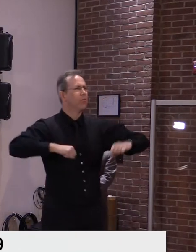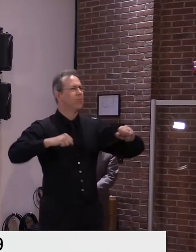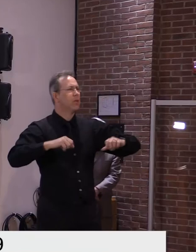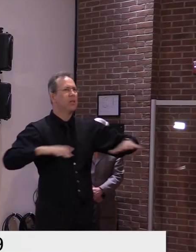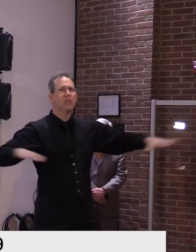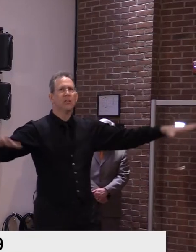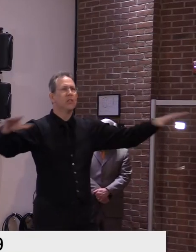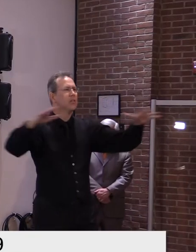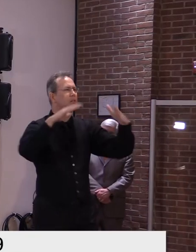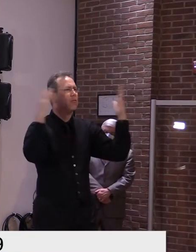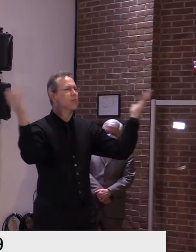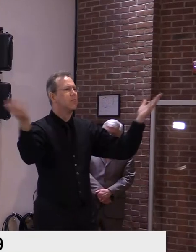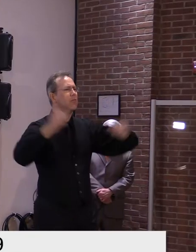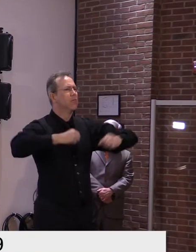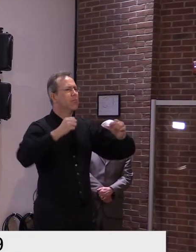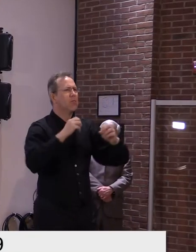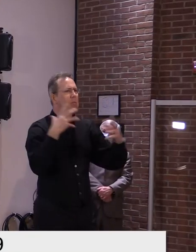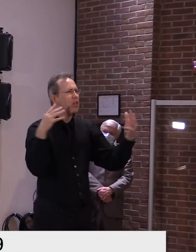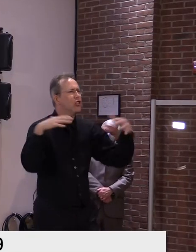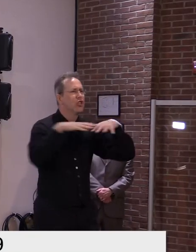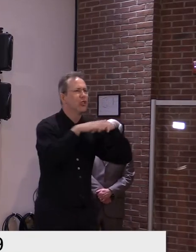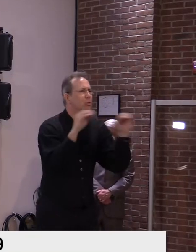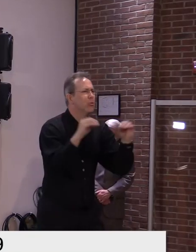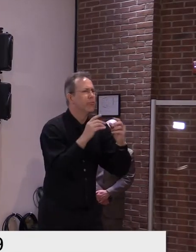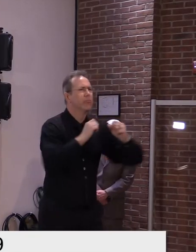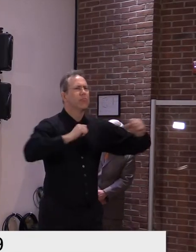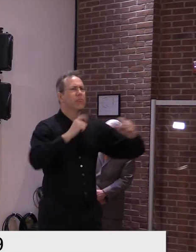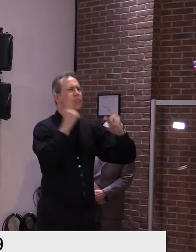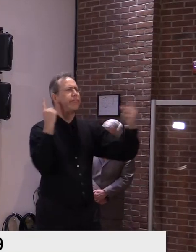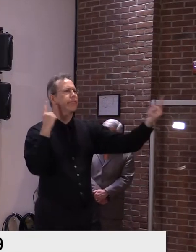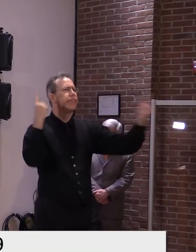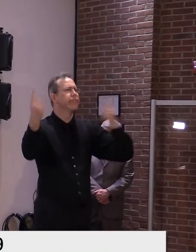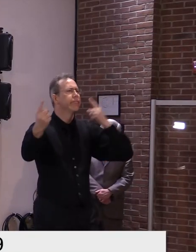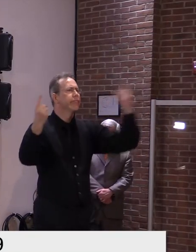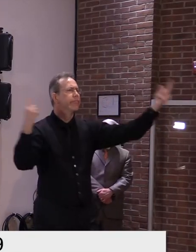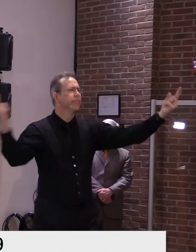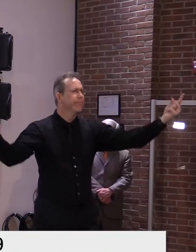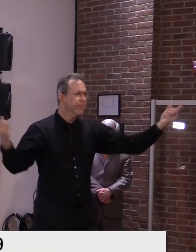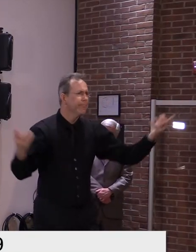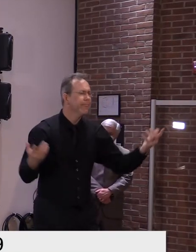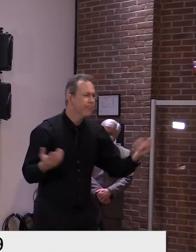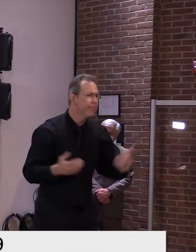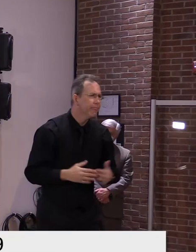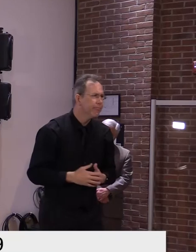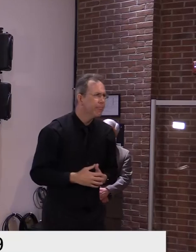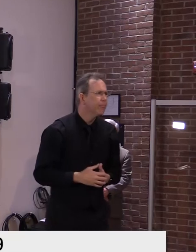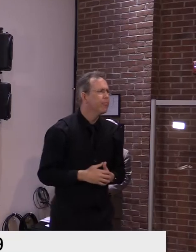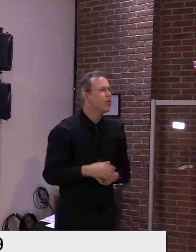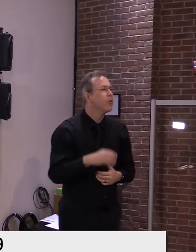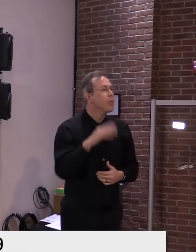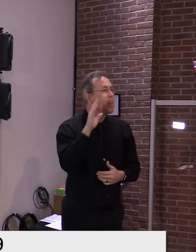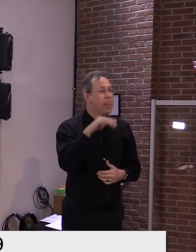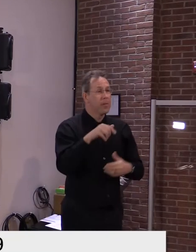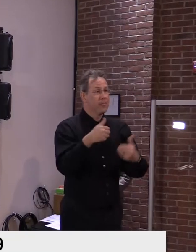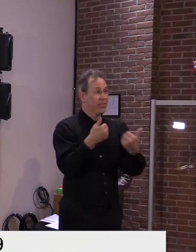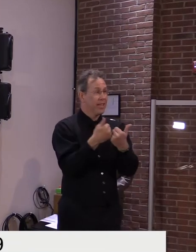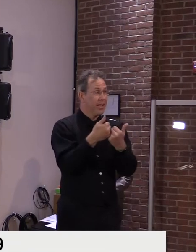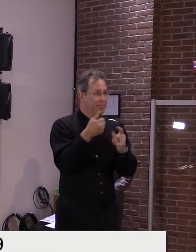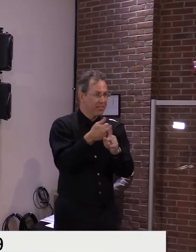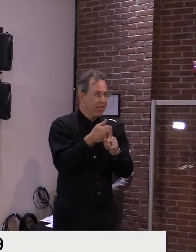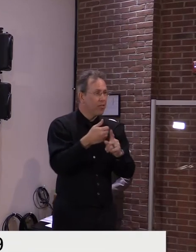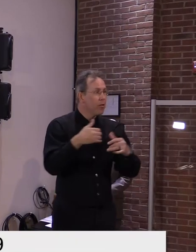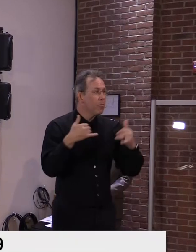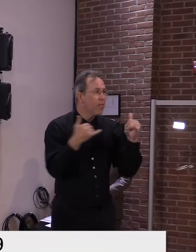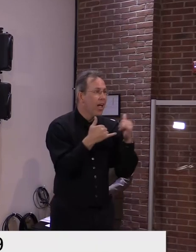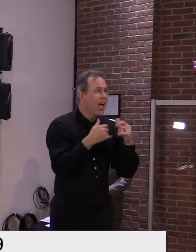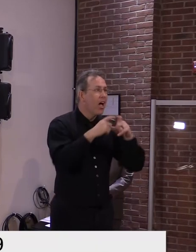young women or young men running up and down a basketball court, breathing very heavily, yelling to one another,